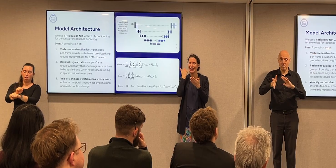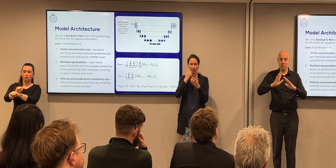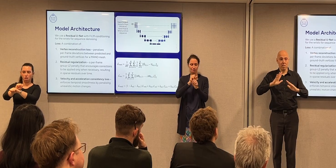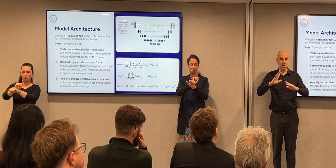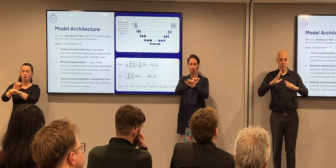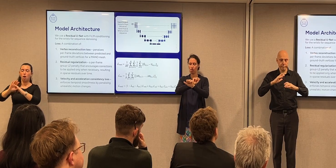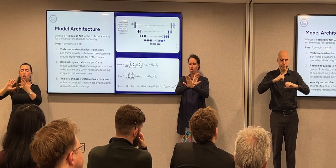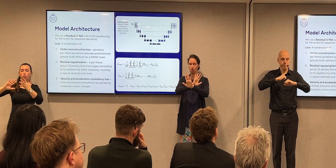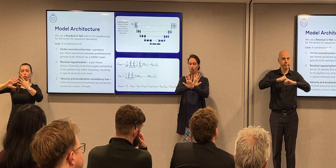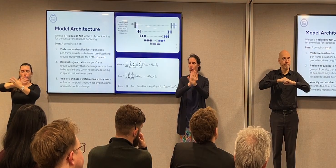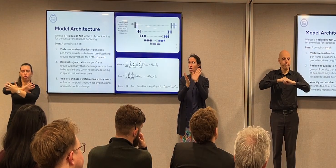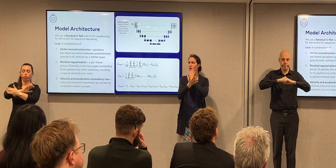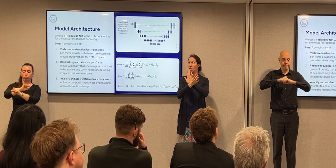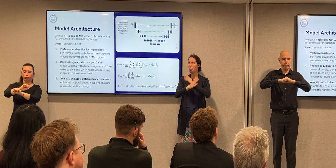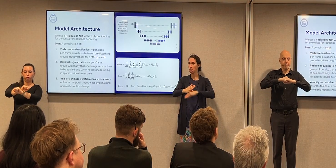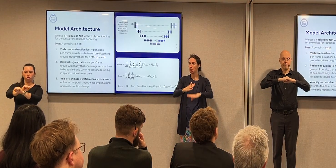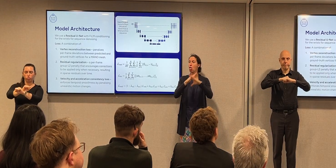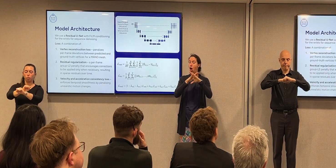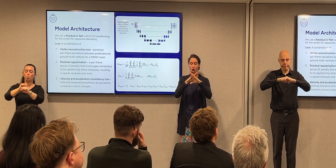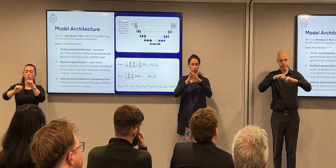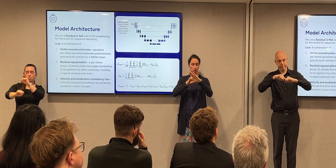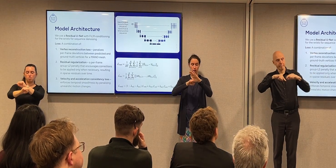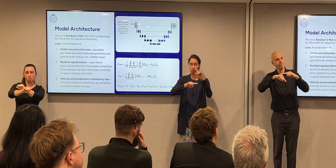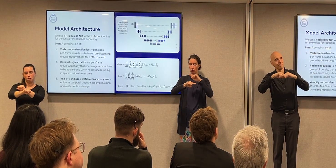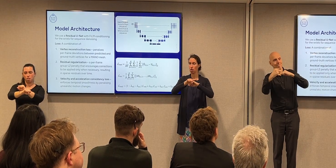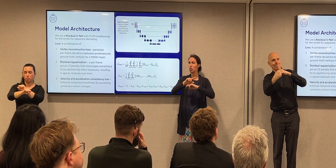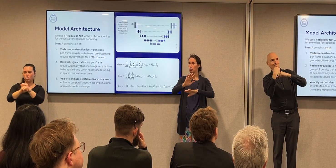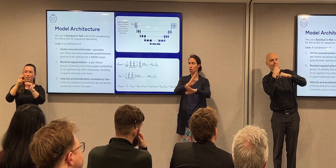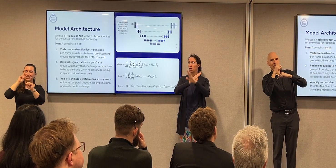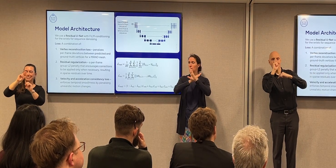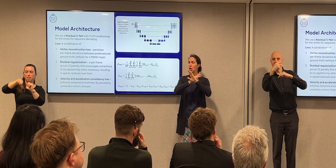you're typically occluding one of the hands.